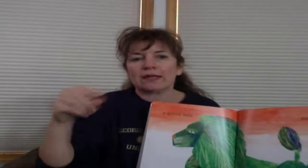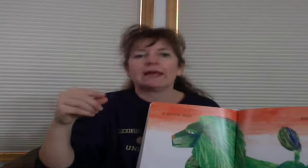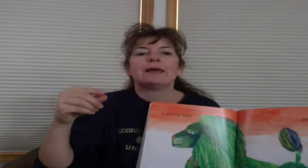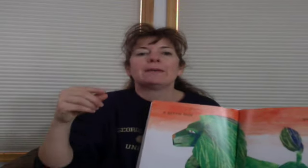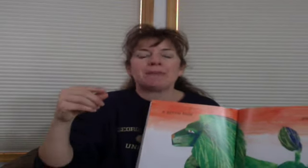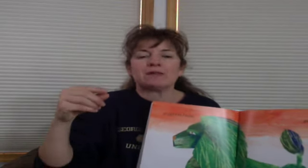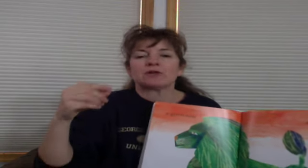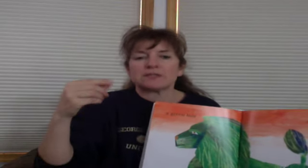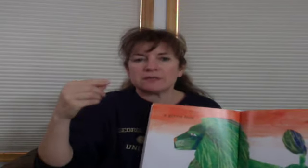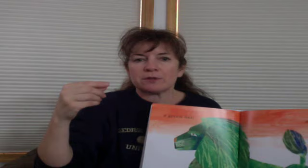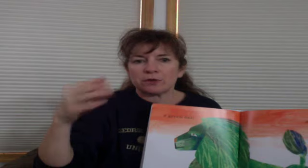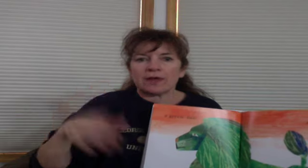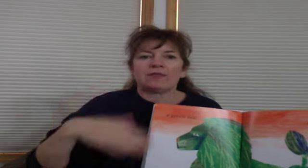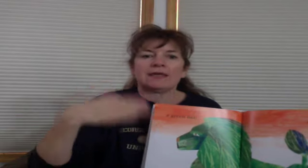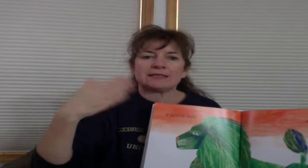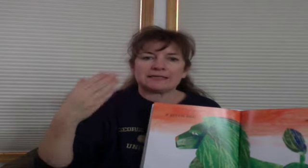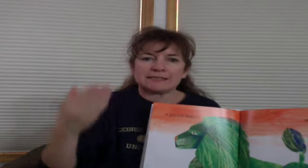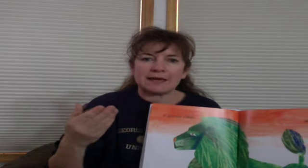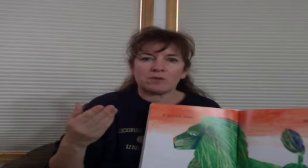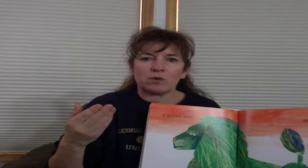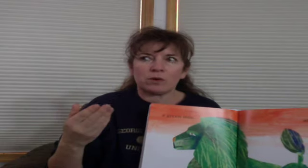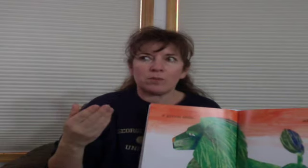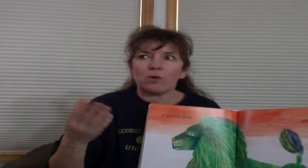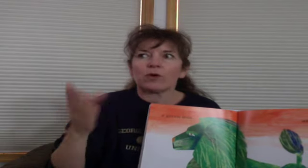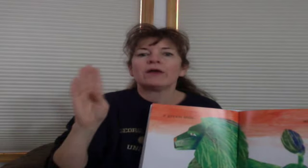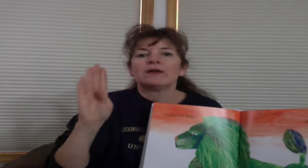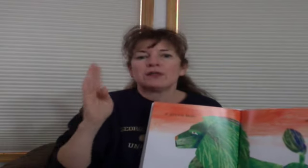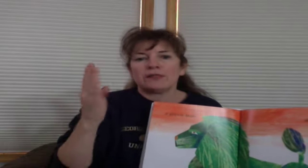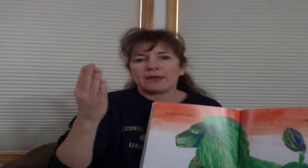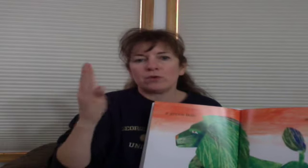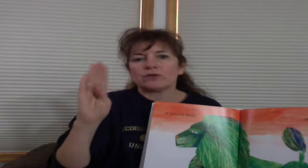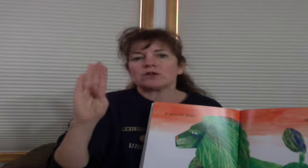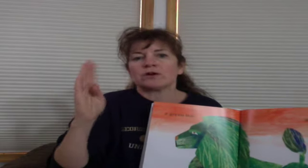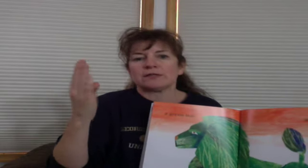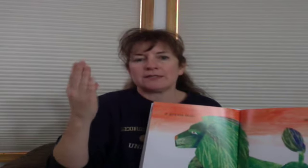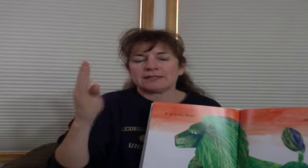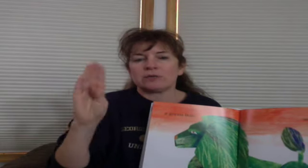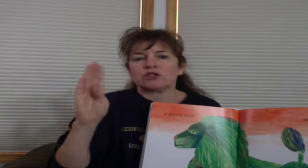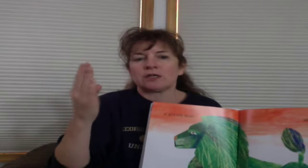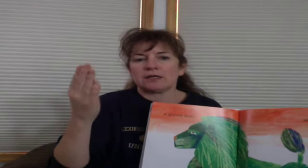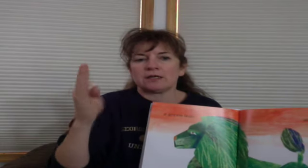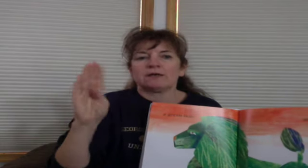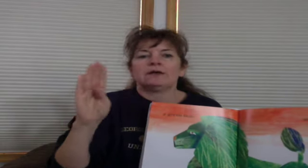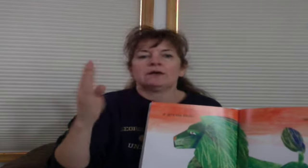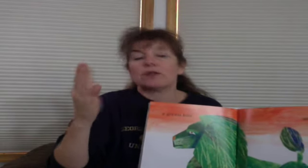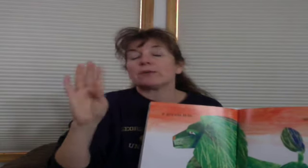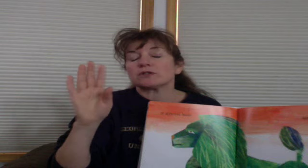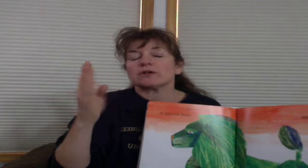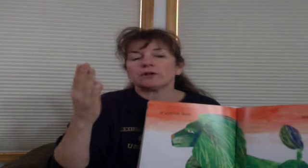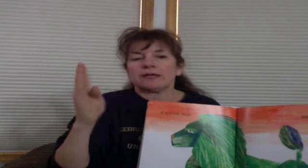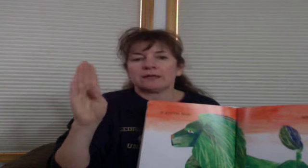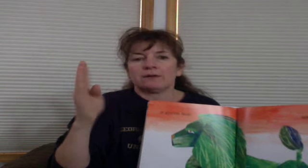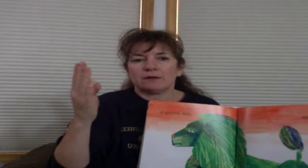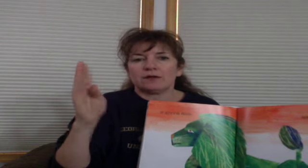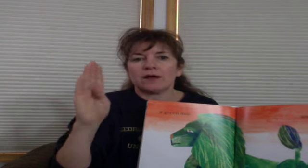may look similar. And then as they sign more and more, they will start distinguishing. They will start looking a lot